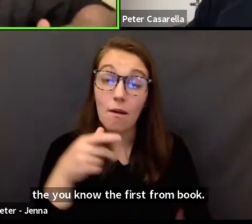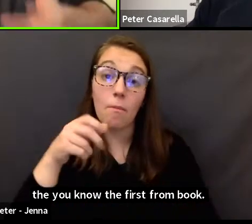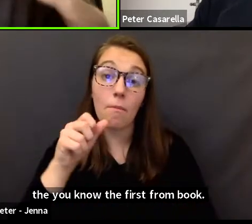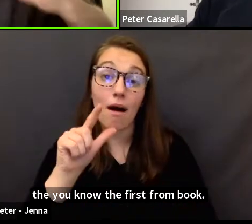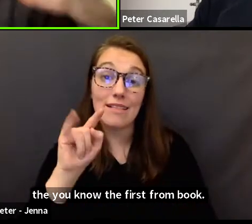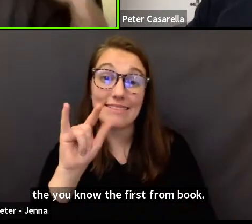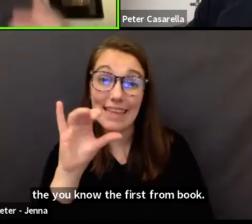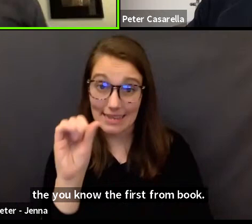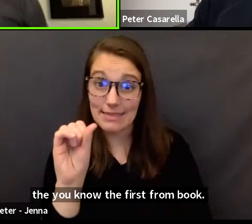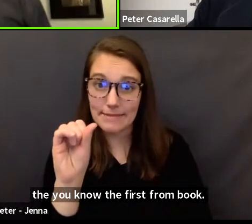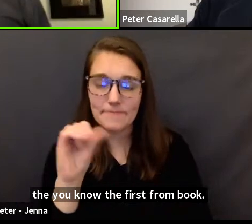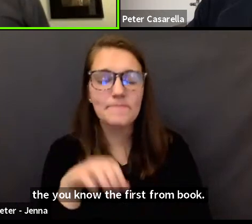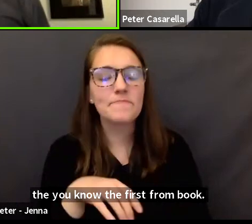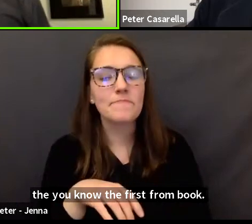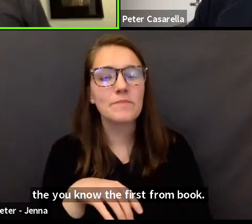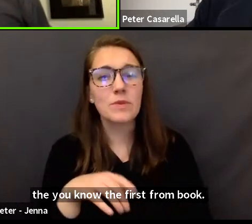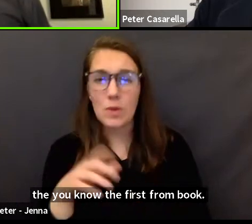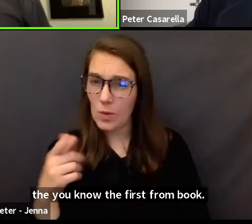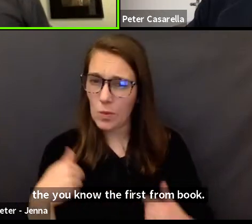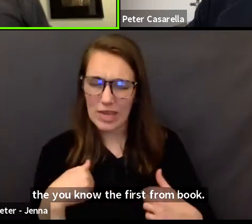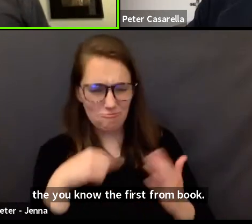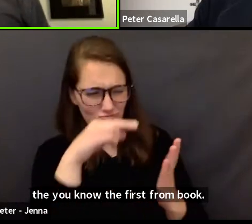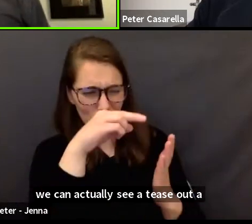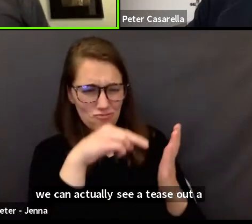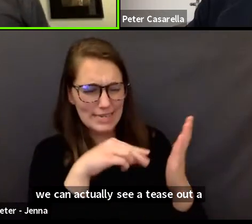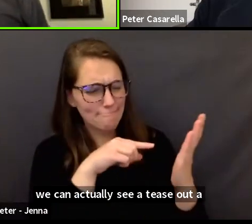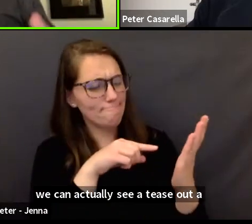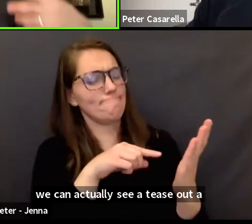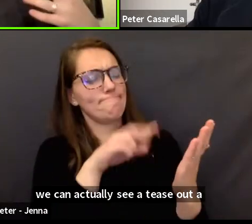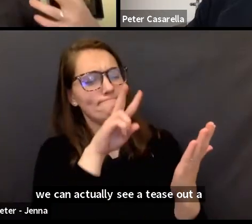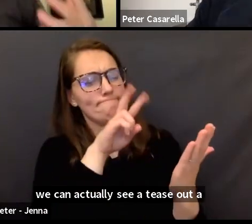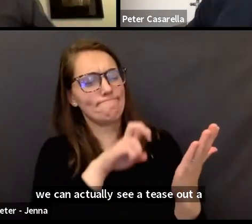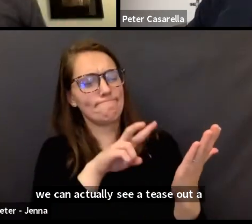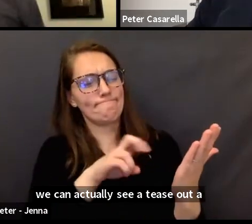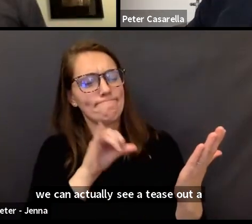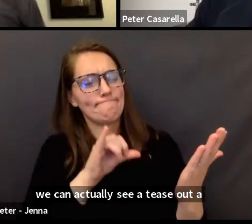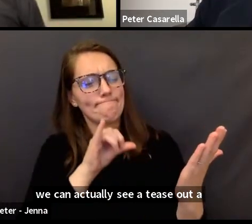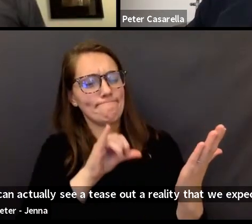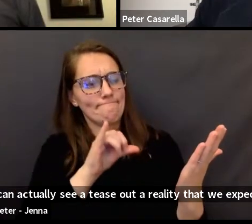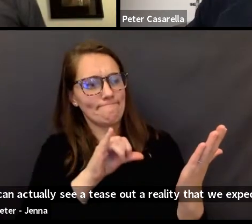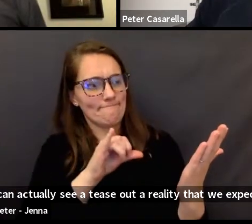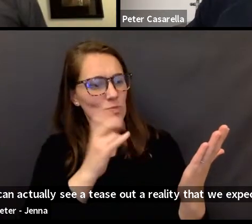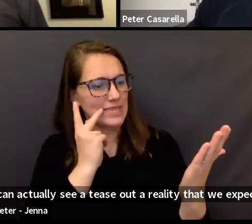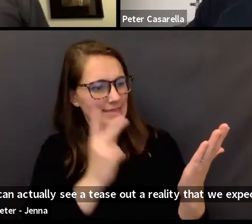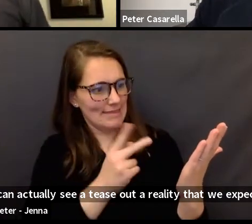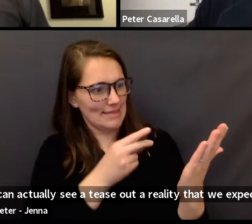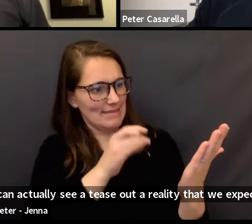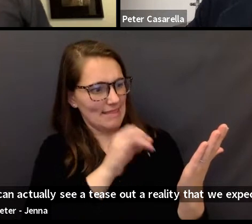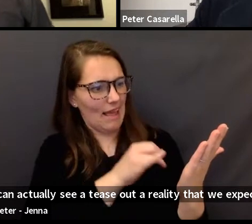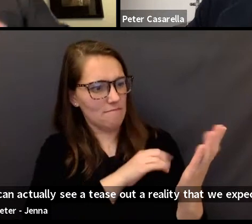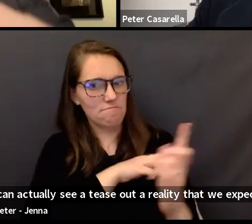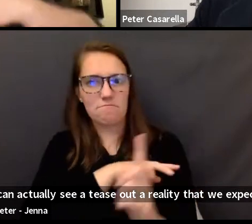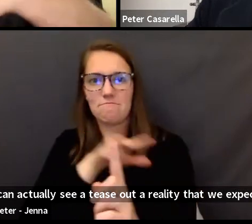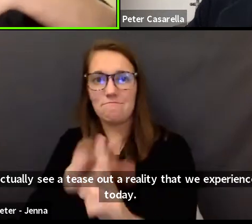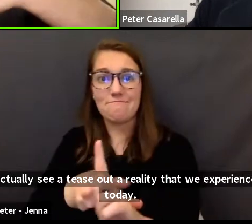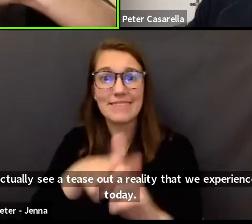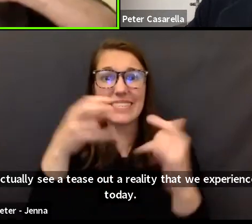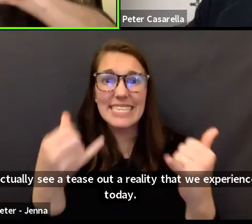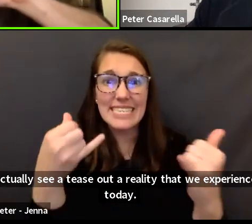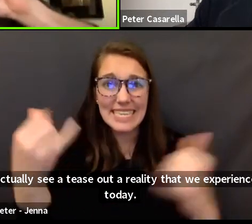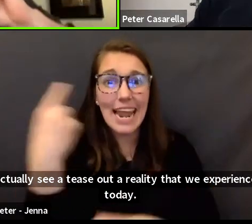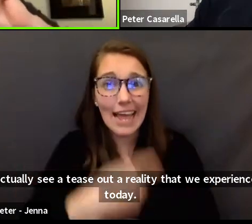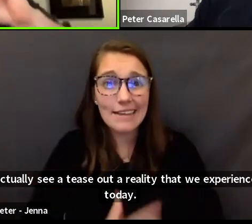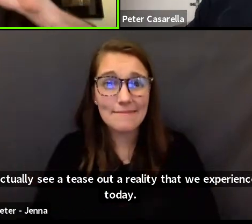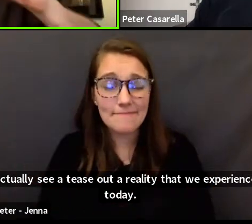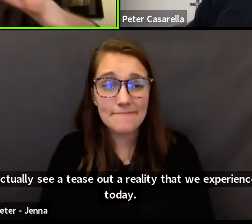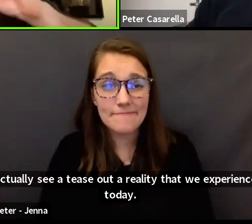we can actually see and tease out a reality that we experience today. Now, there are a lot of